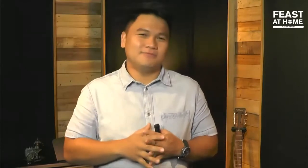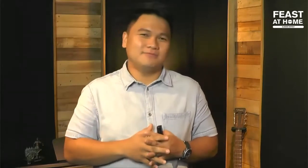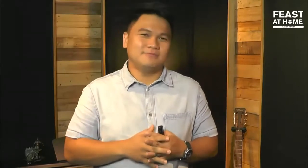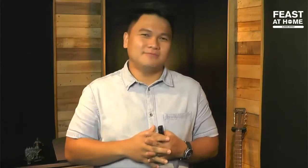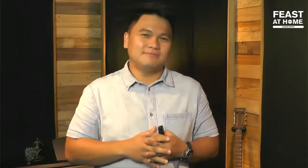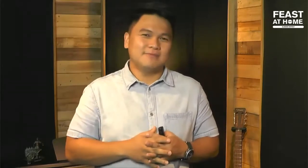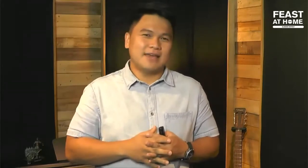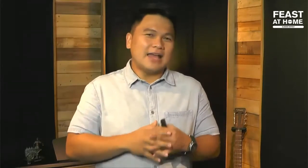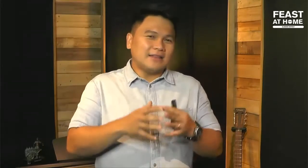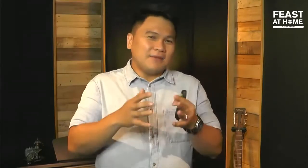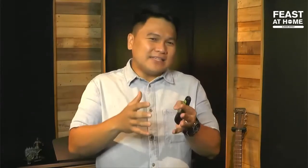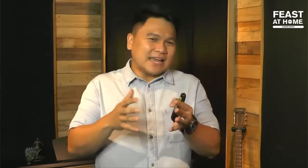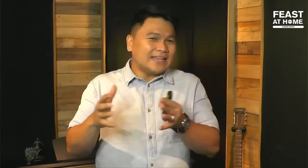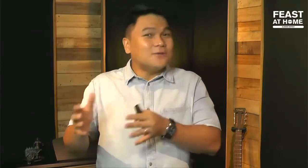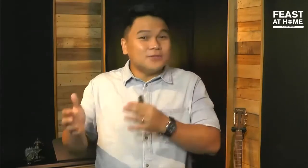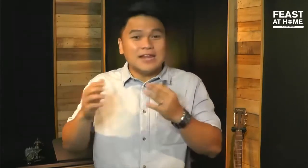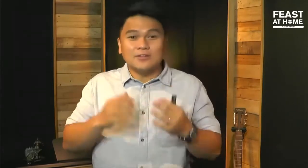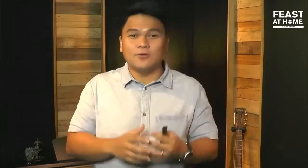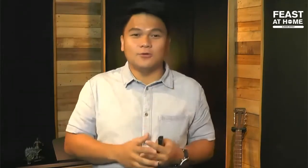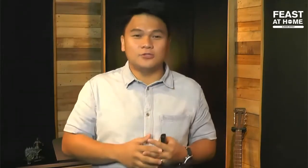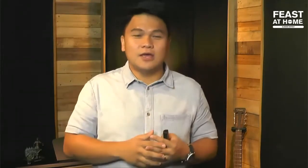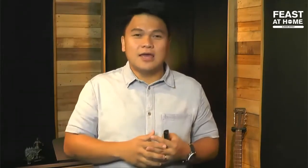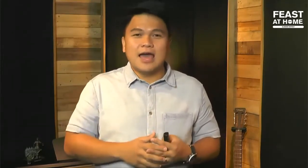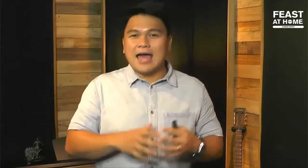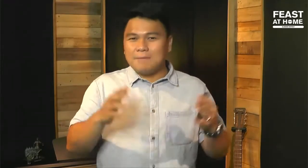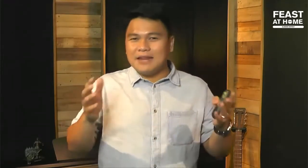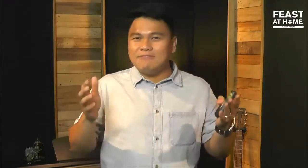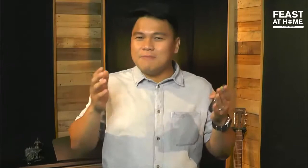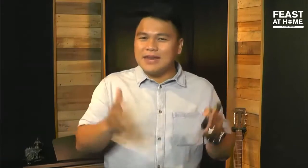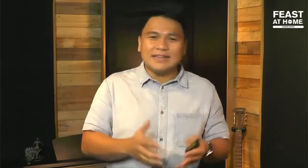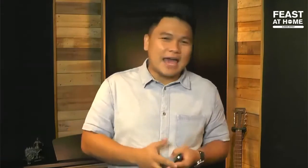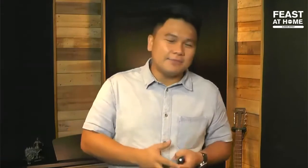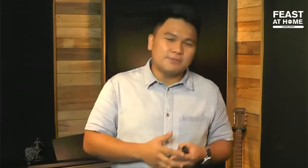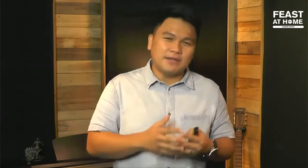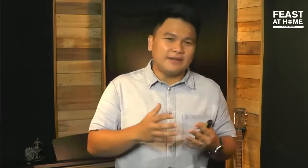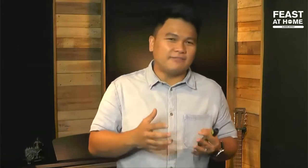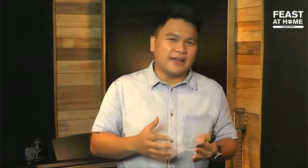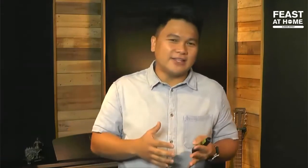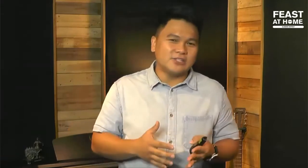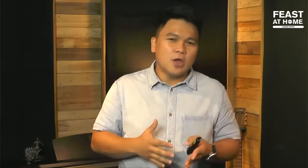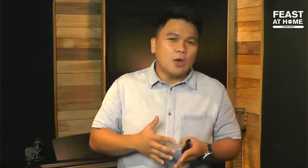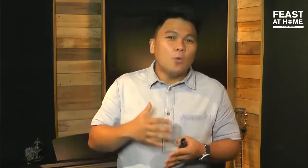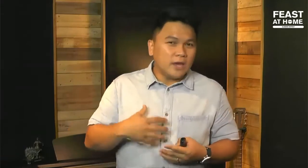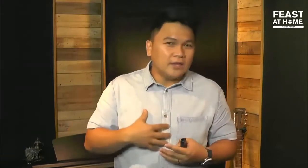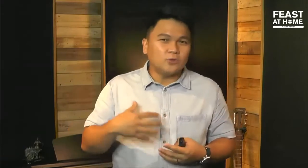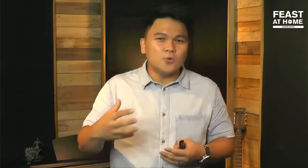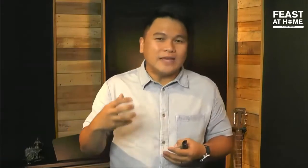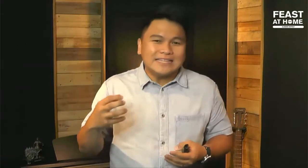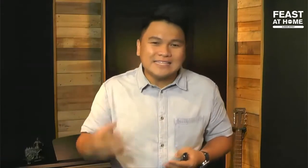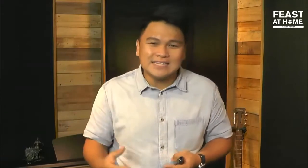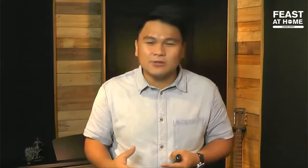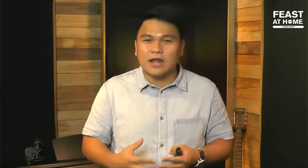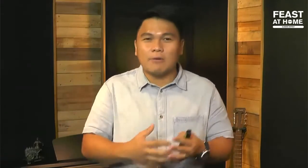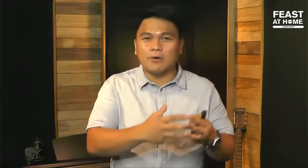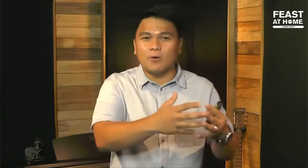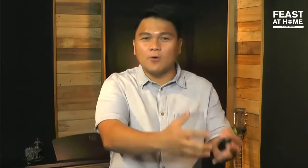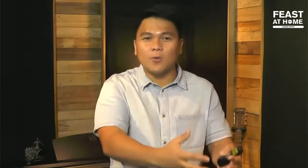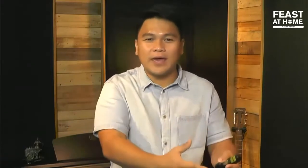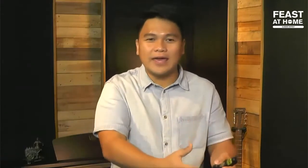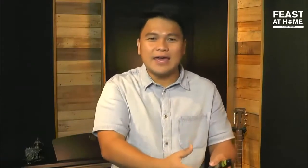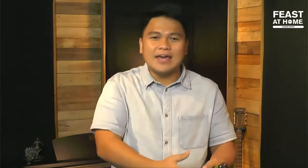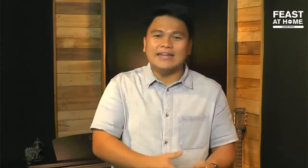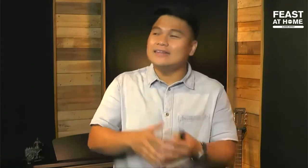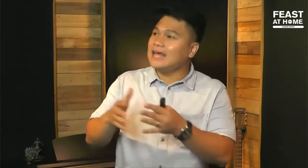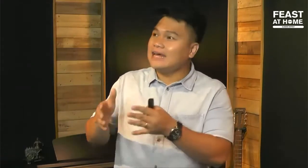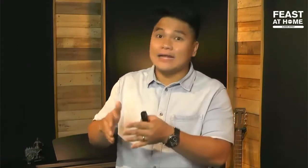tayo. At minsan, ganun din ang Diyos. I believe many times, my dear friends, we too insist on our own